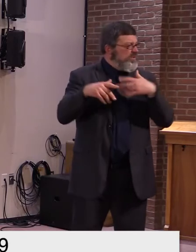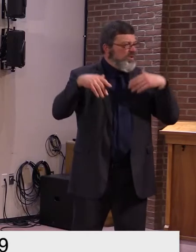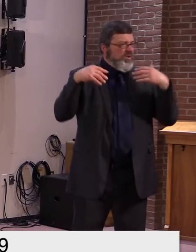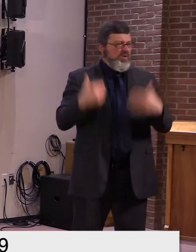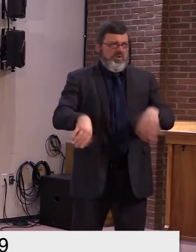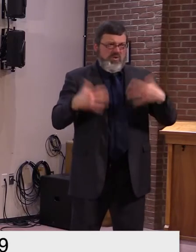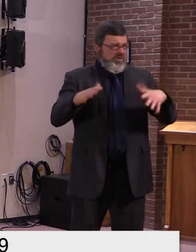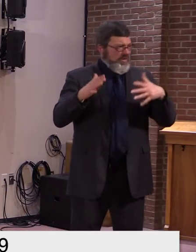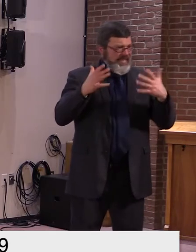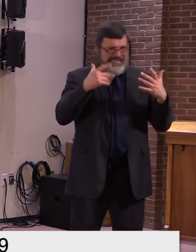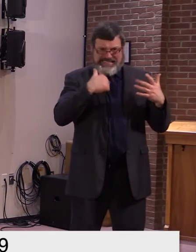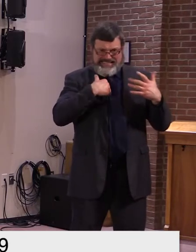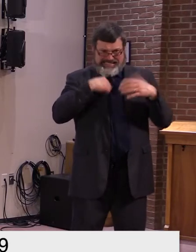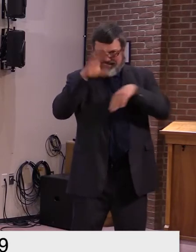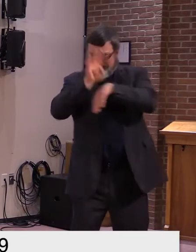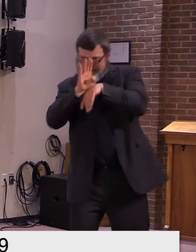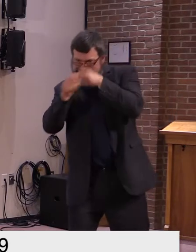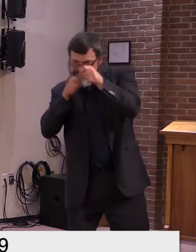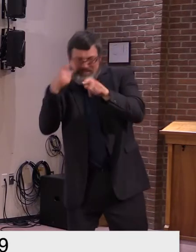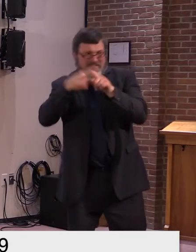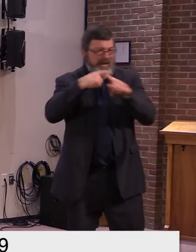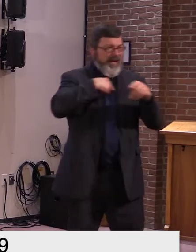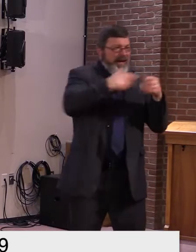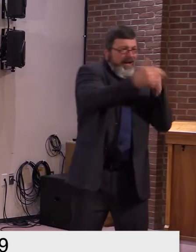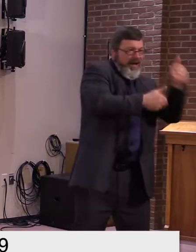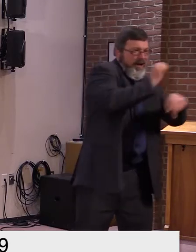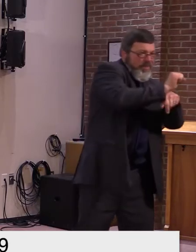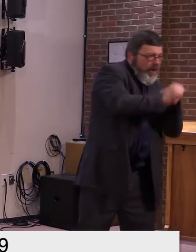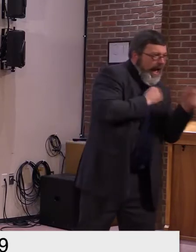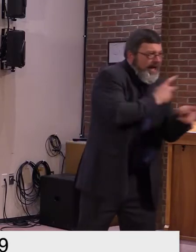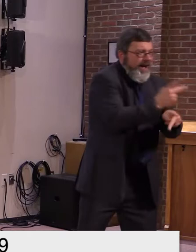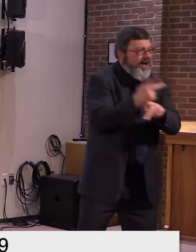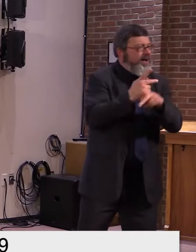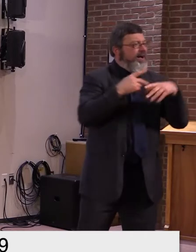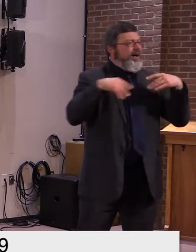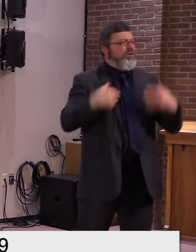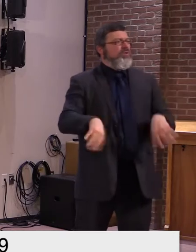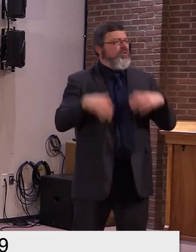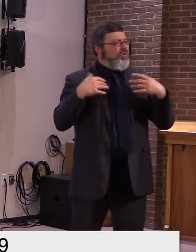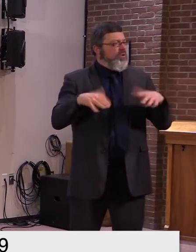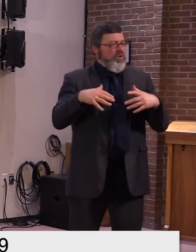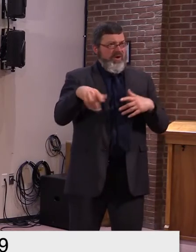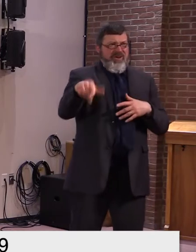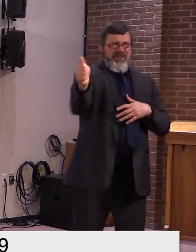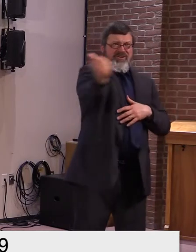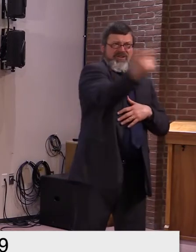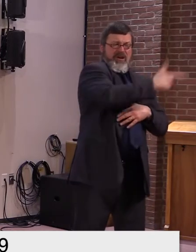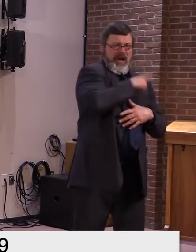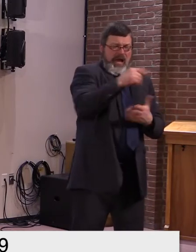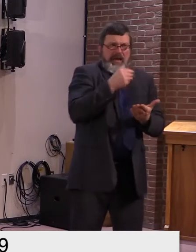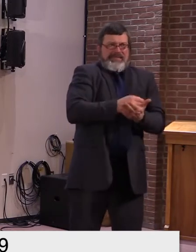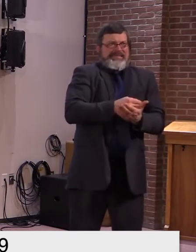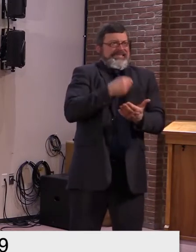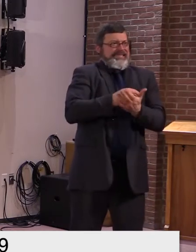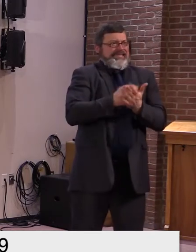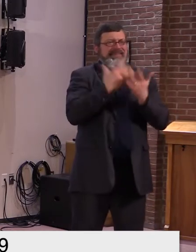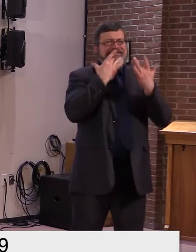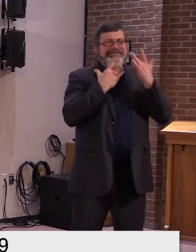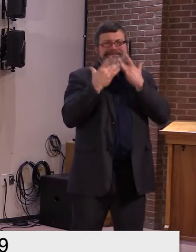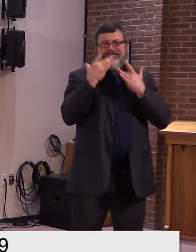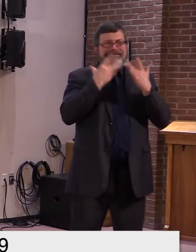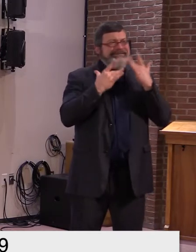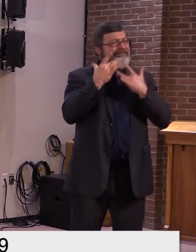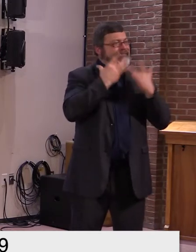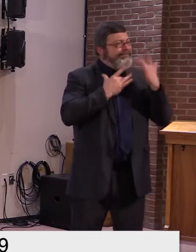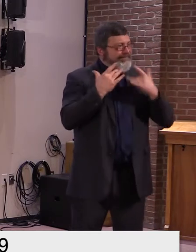wondering how they're going to hang on, they need financial relief. And the obligation of the federal